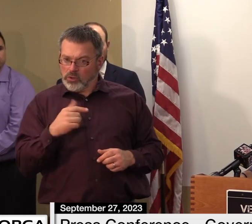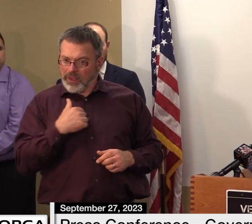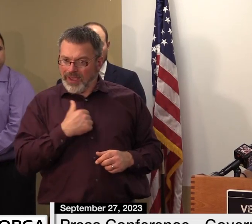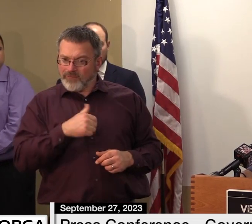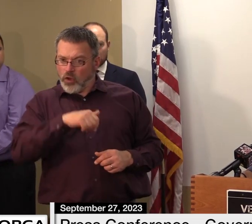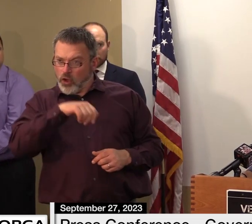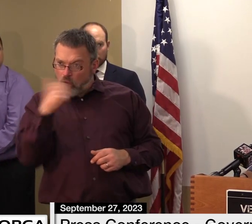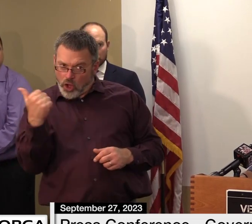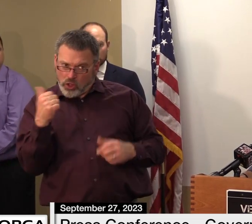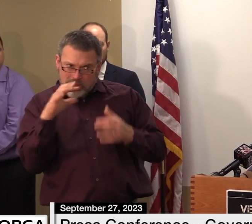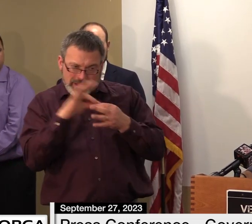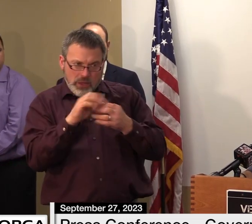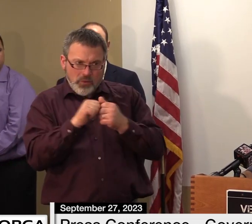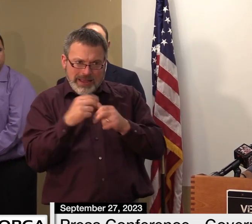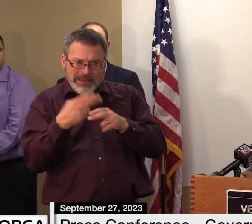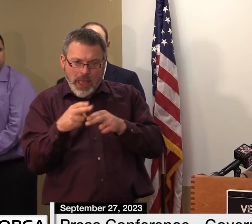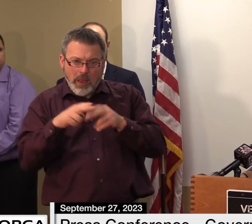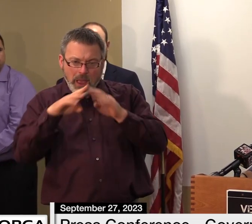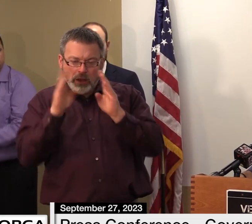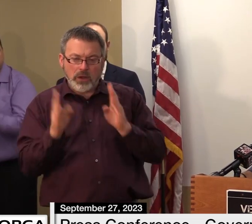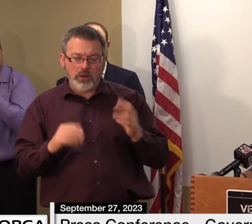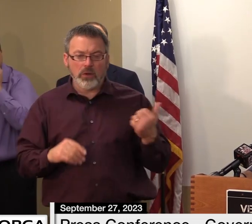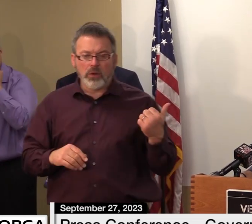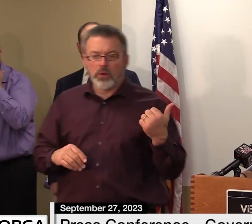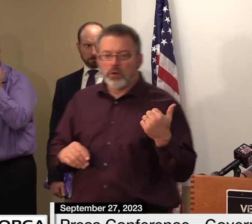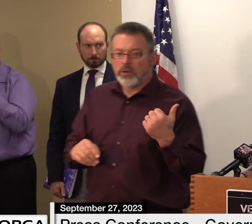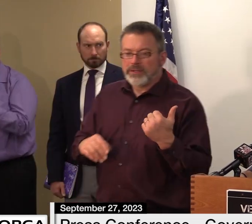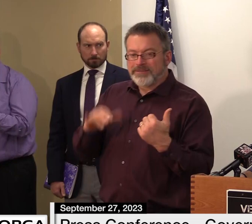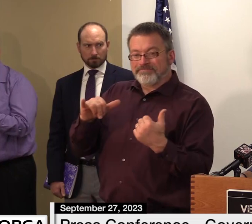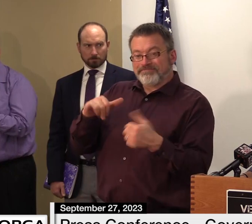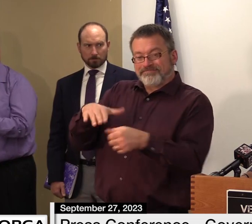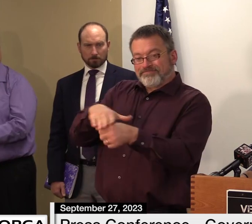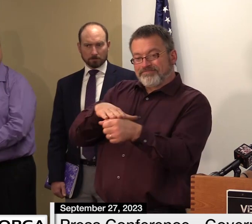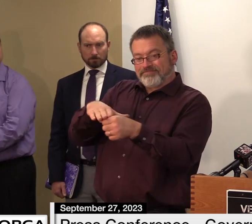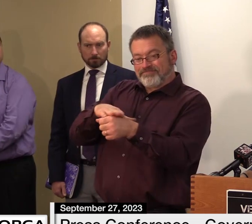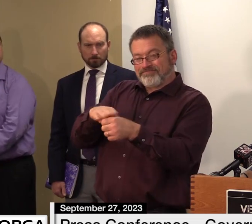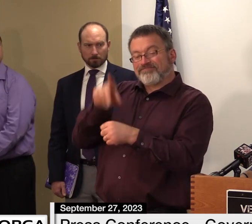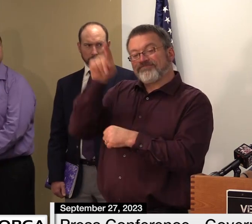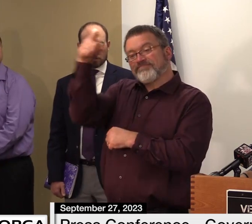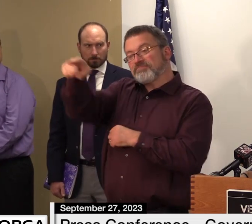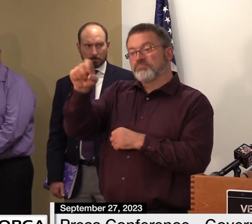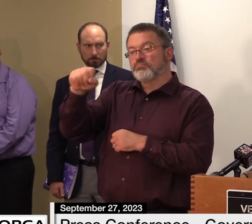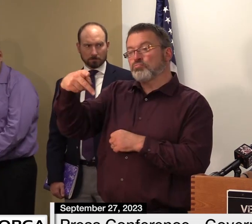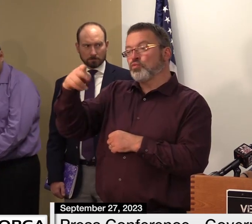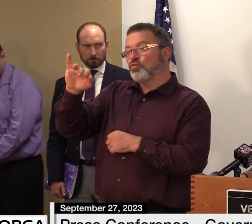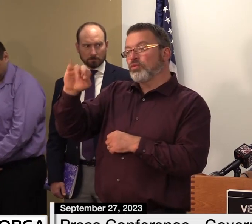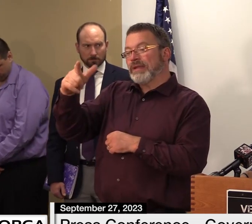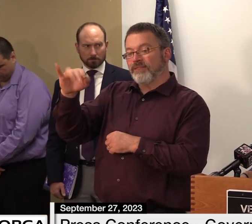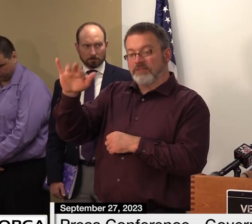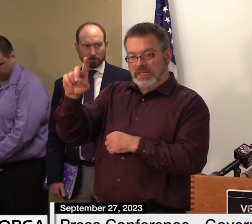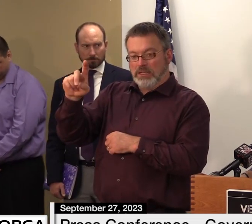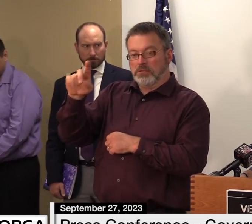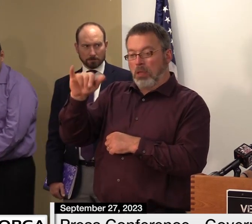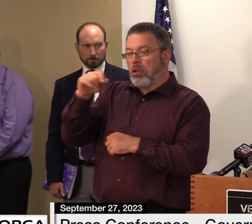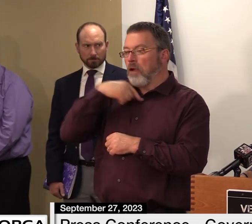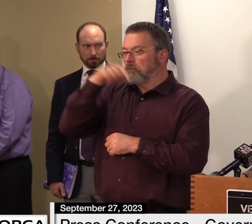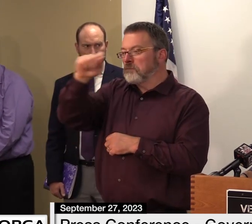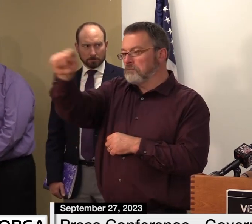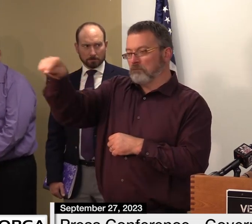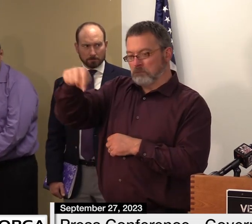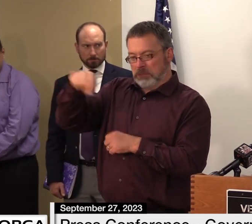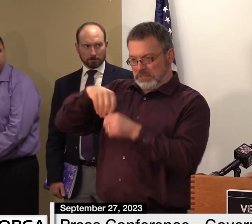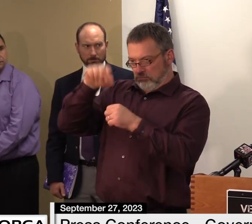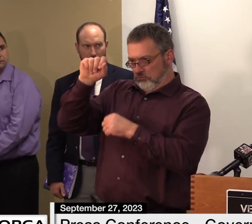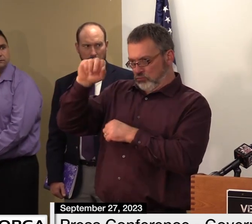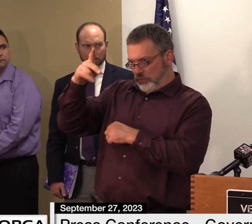Locations for the only other locations we found so far, there's one in Springfield, which has a number of sites.